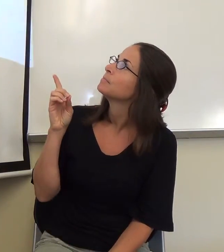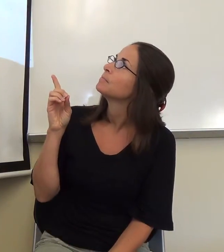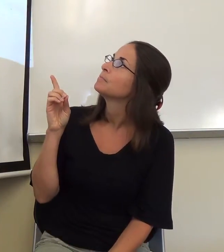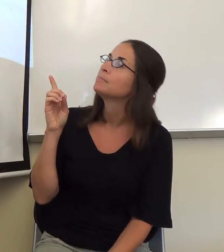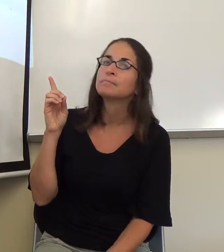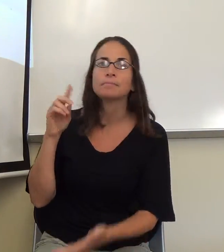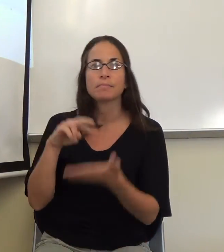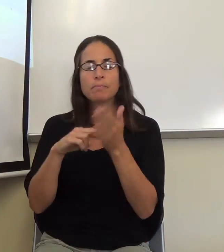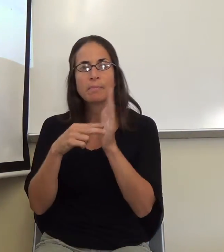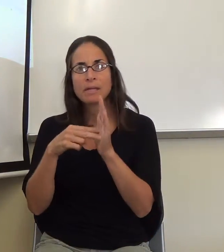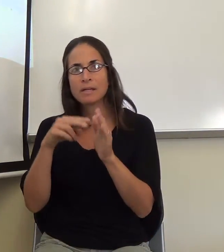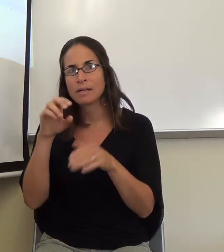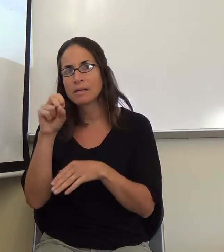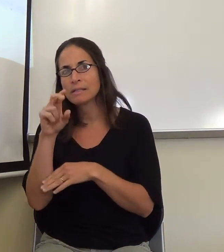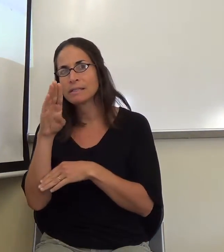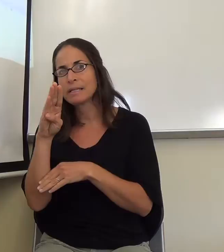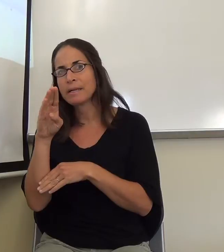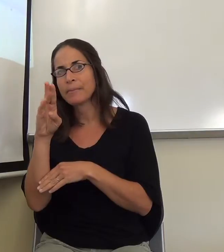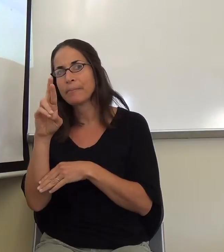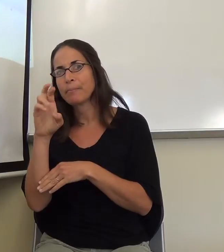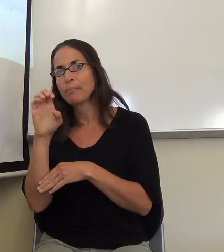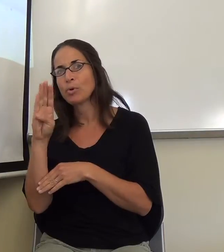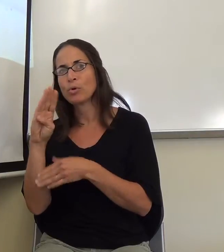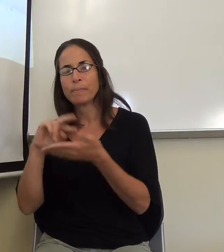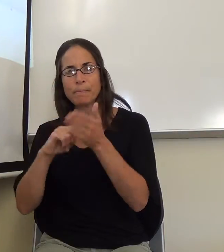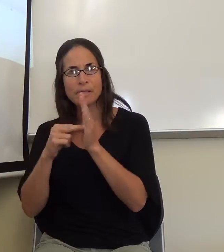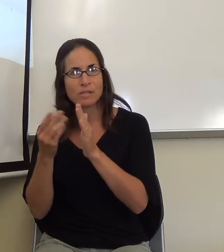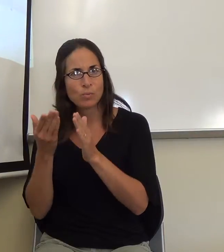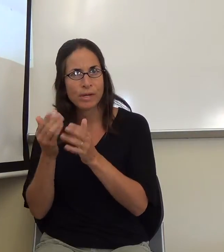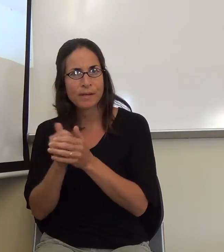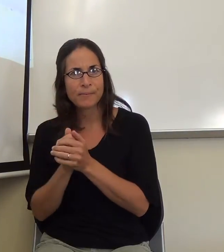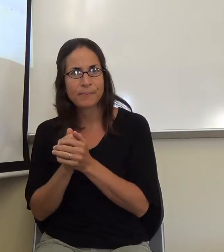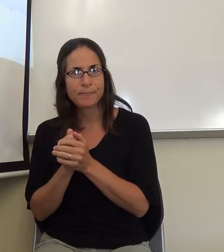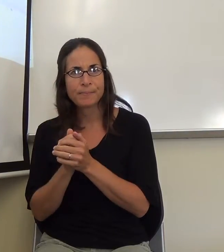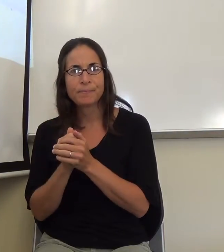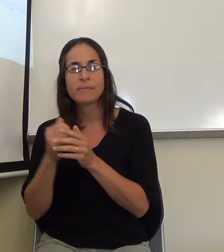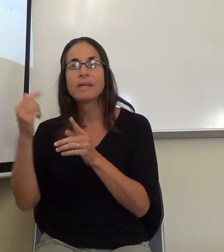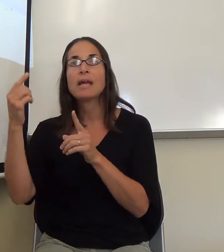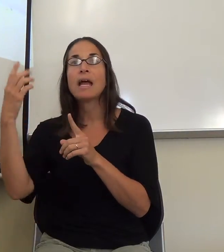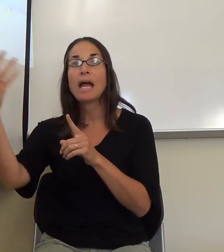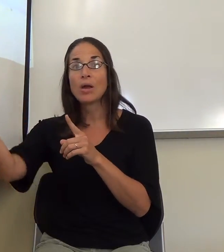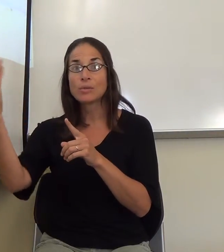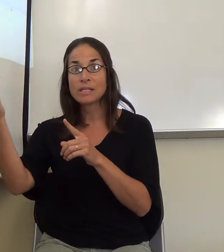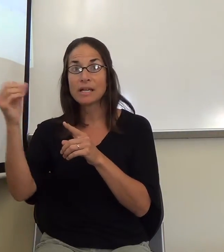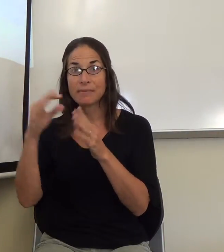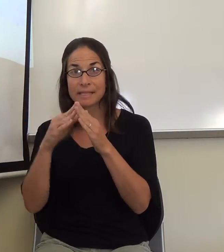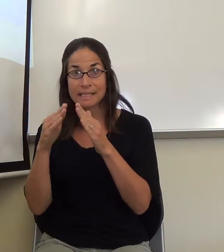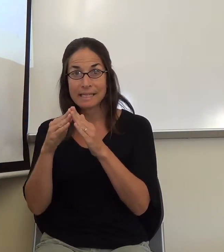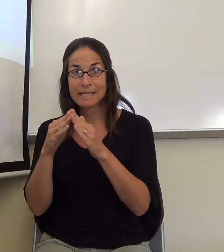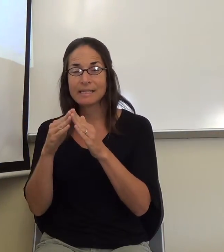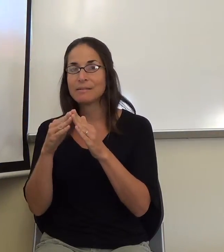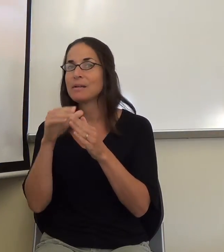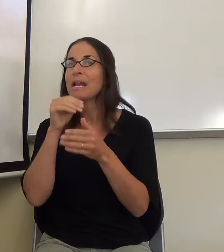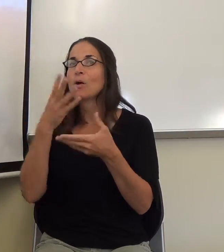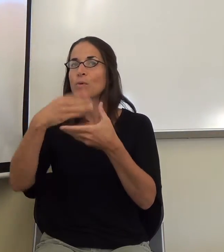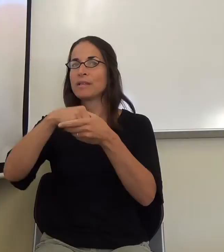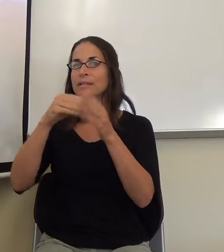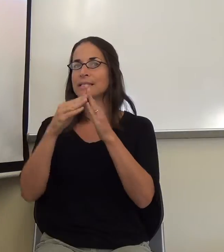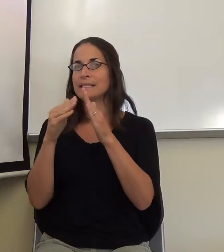Where do you live if you live in the suburbs? The outside. Out, yeah, you don't live in the city. So this